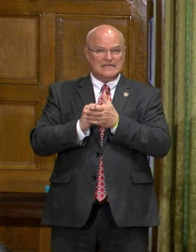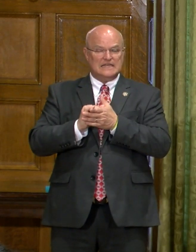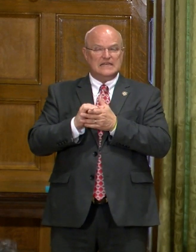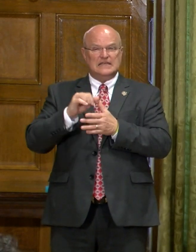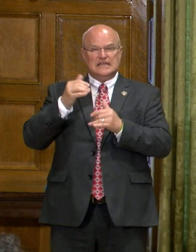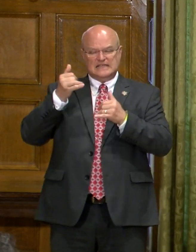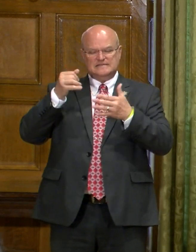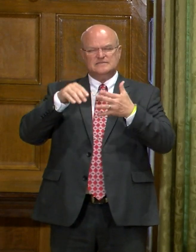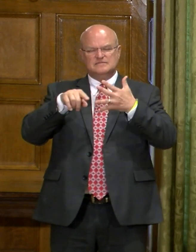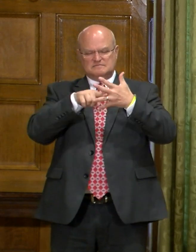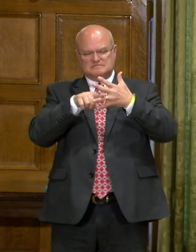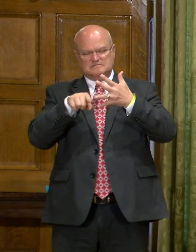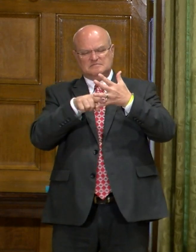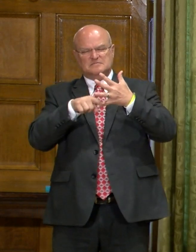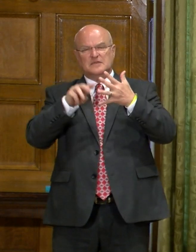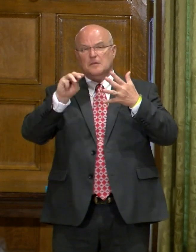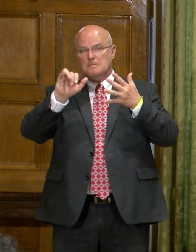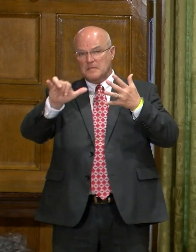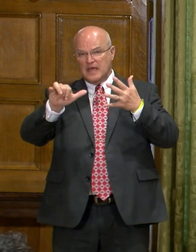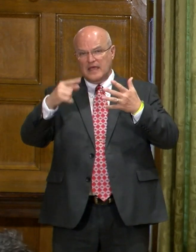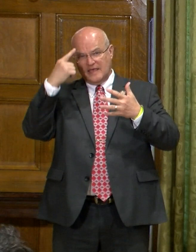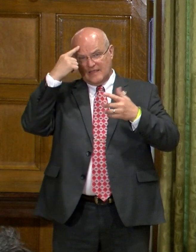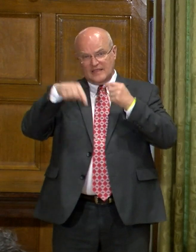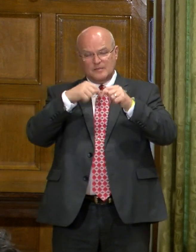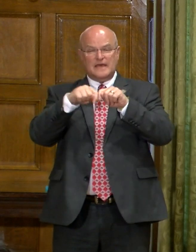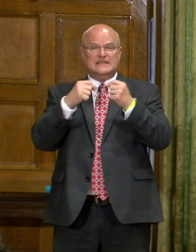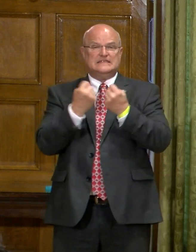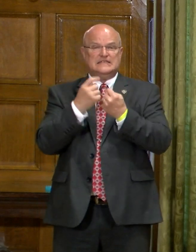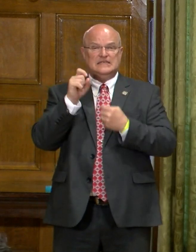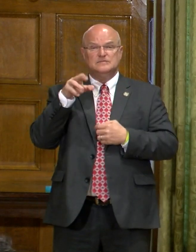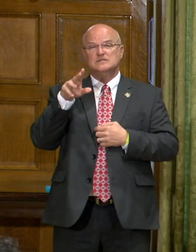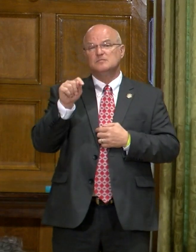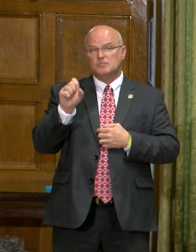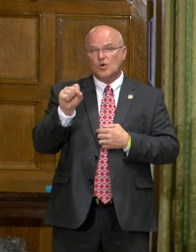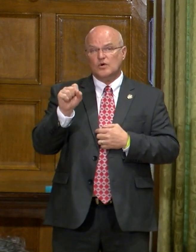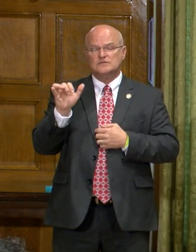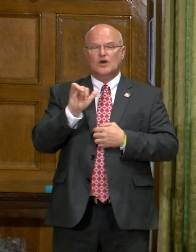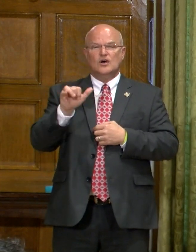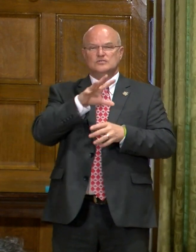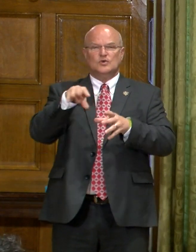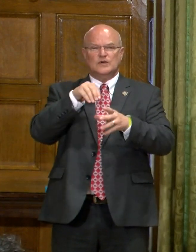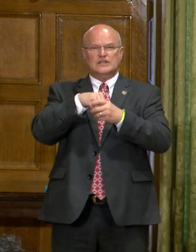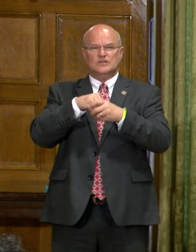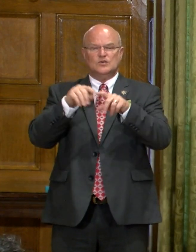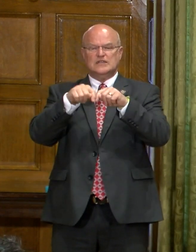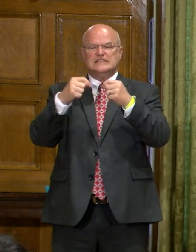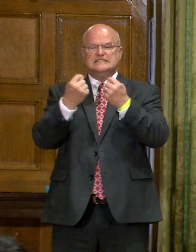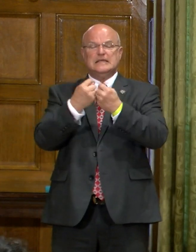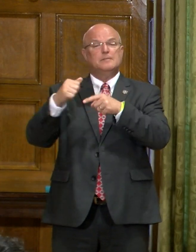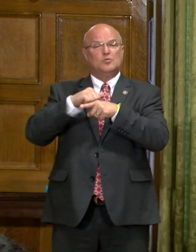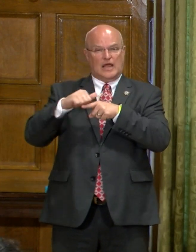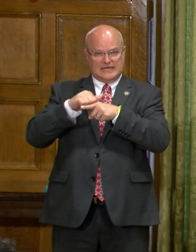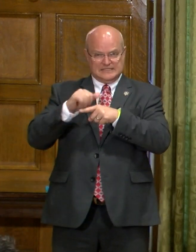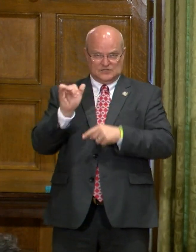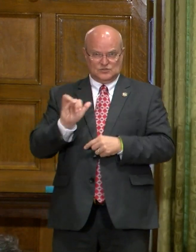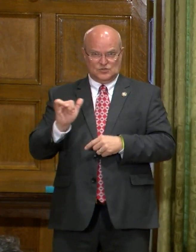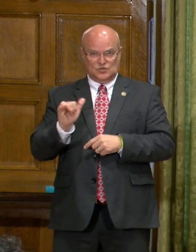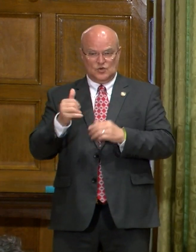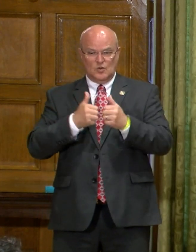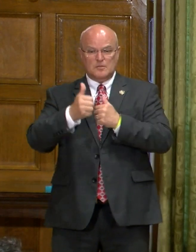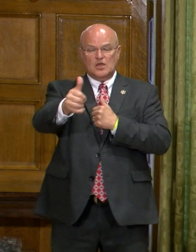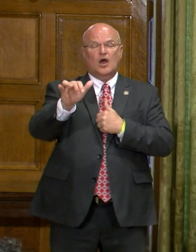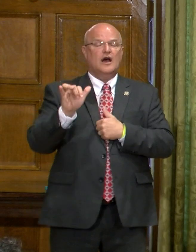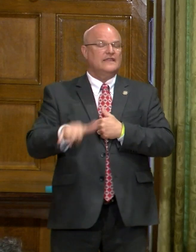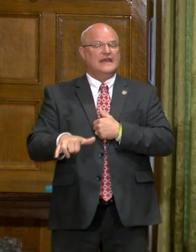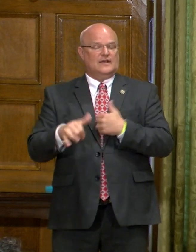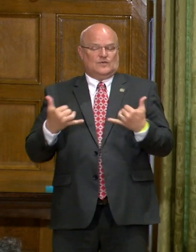part of May, then we will consider the team sports, and which will also include team-type practices. Beyond